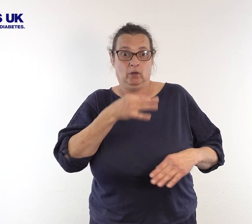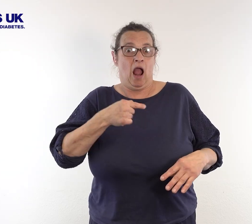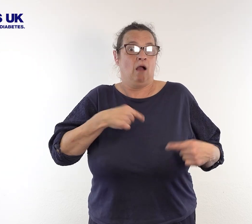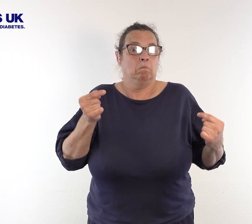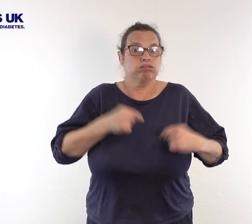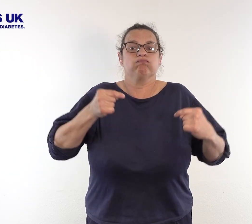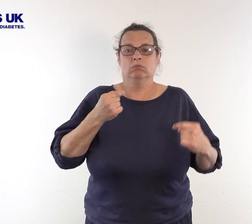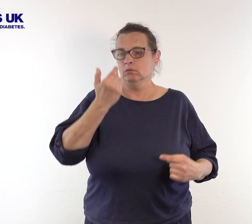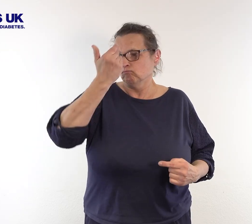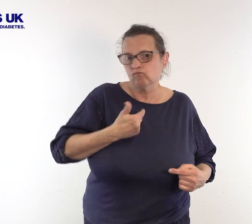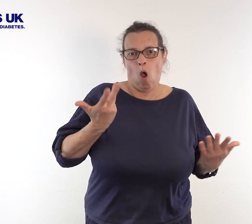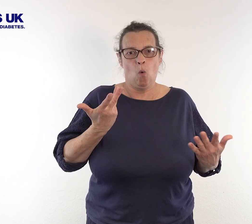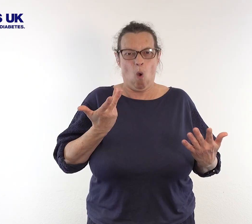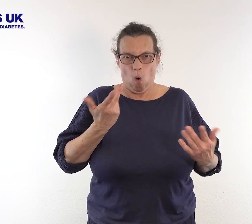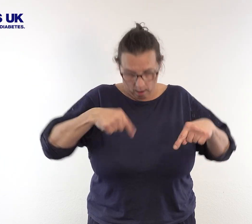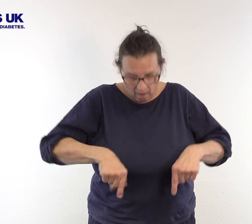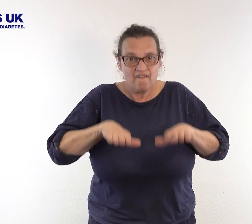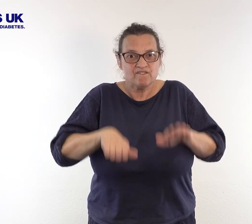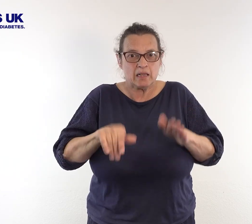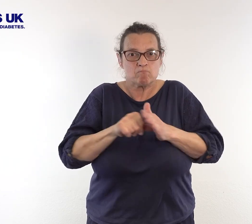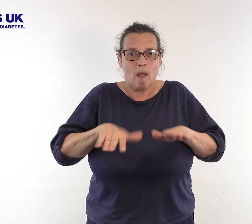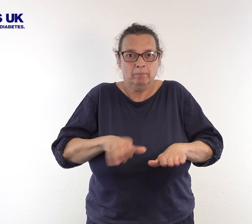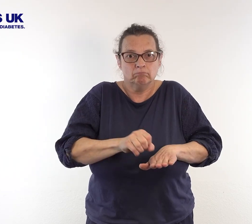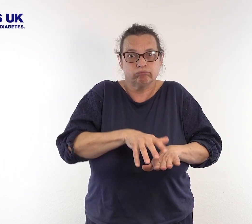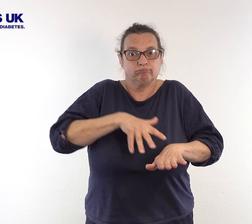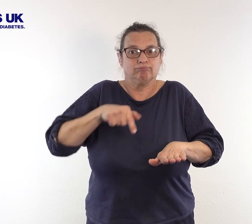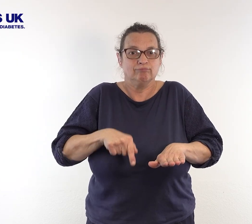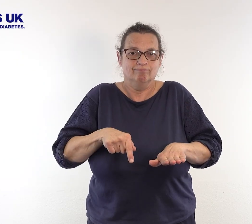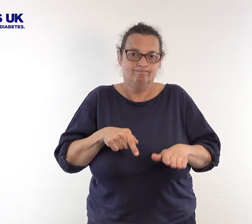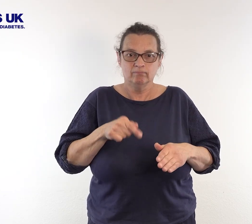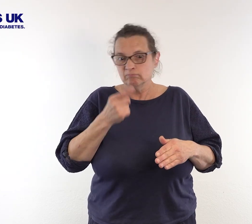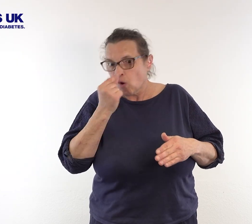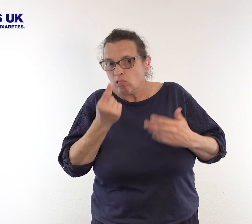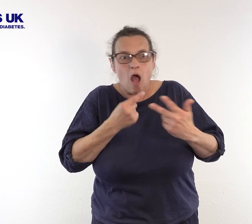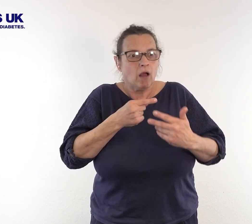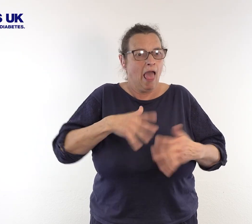diabetes complications, including heart attacks, strokes, and problems with your feet.